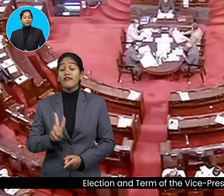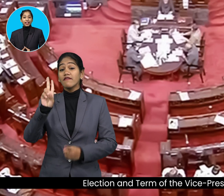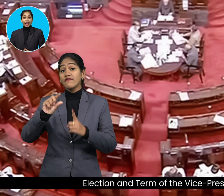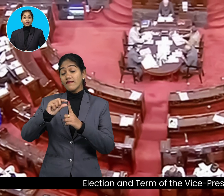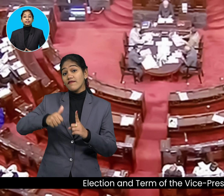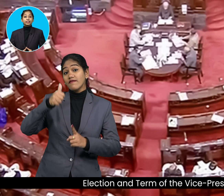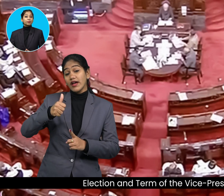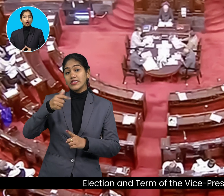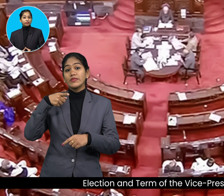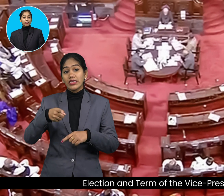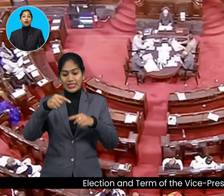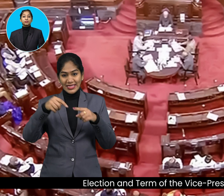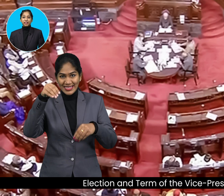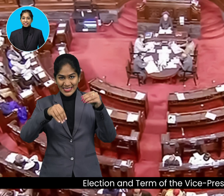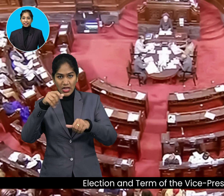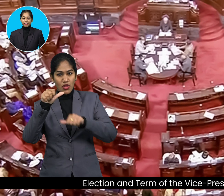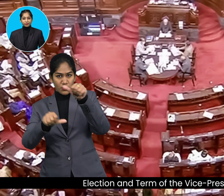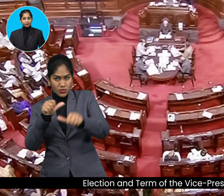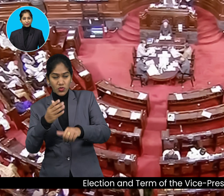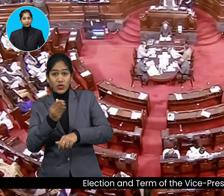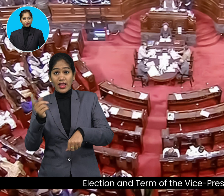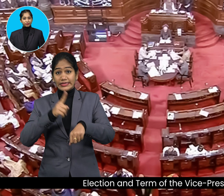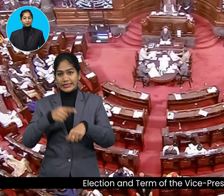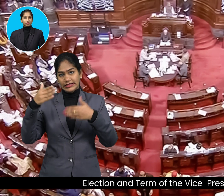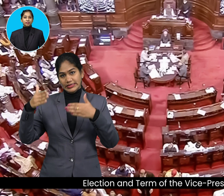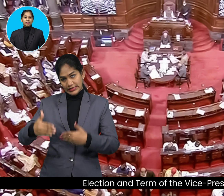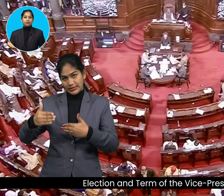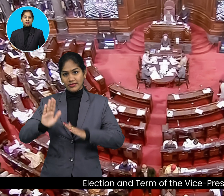Election and term of the Vice President.